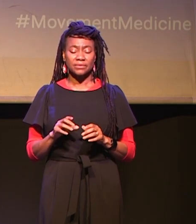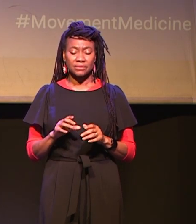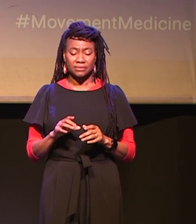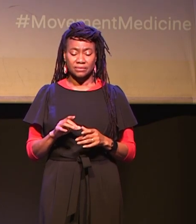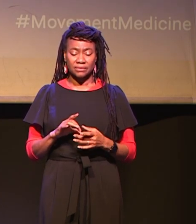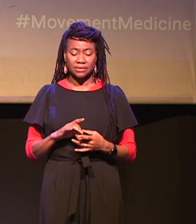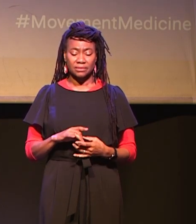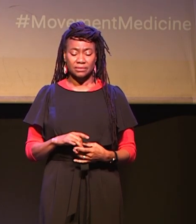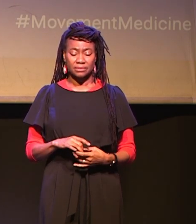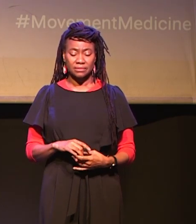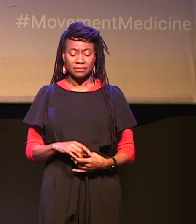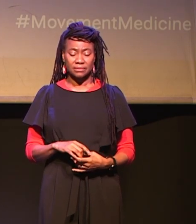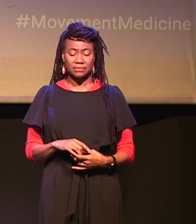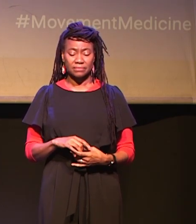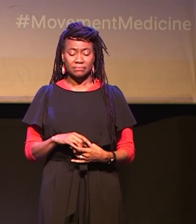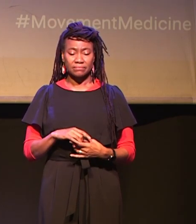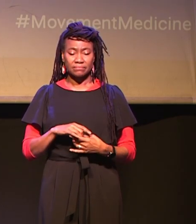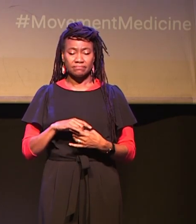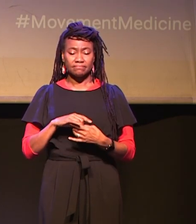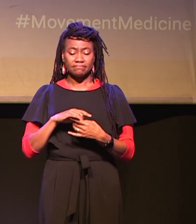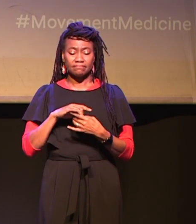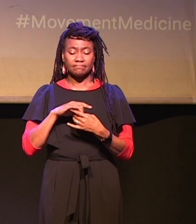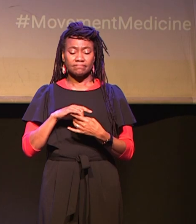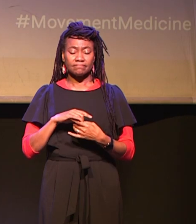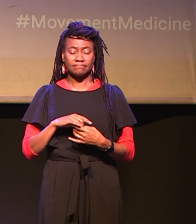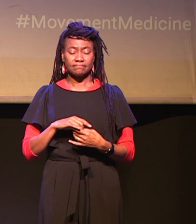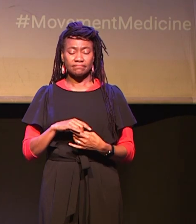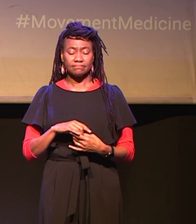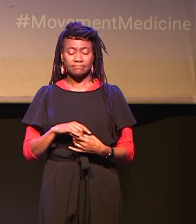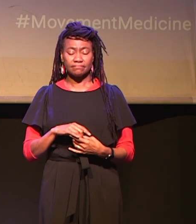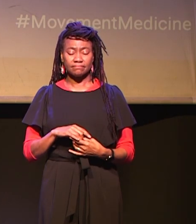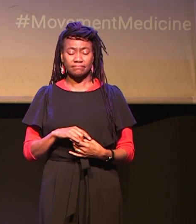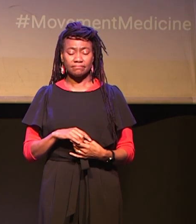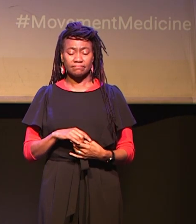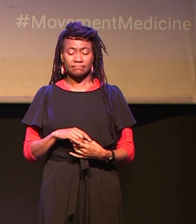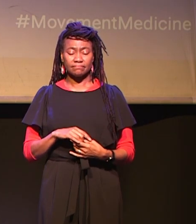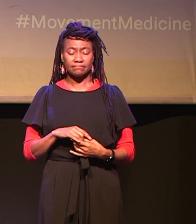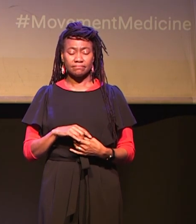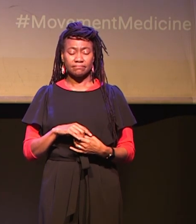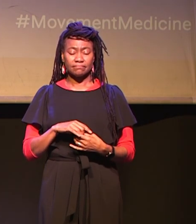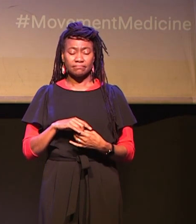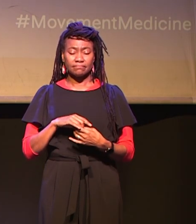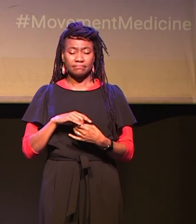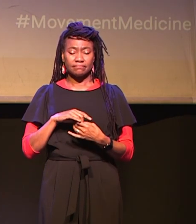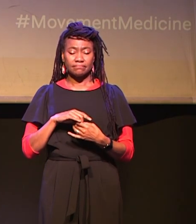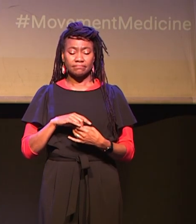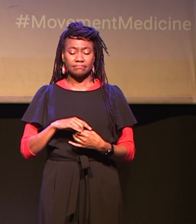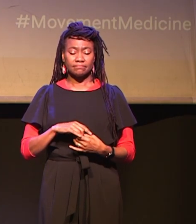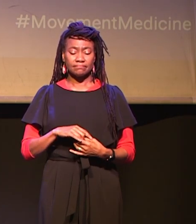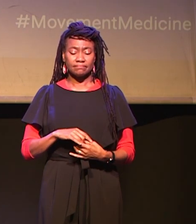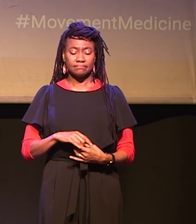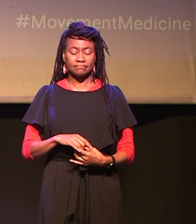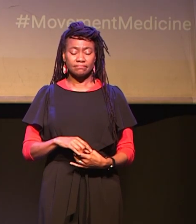first by sort of connecting to that part of us that kind of sits deep in us. Could be like your